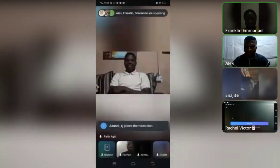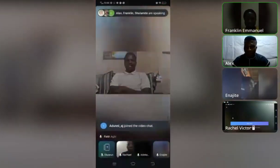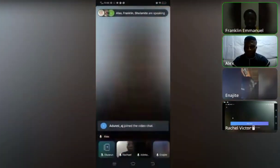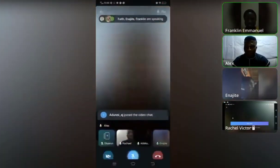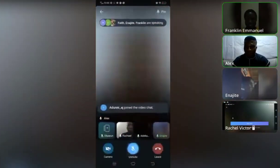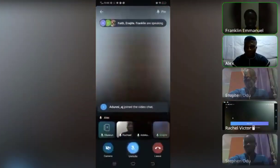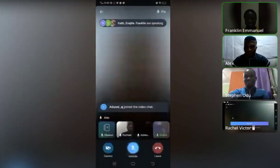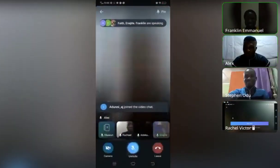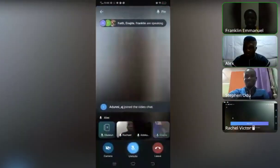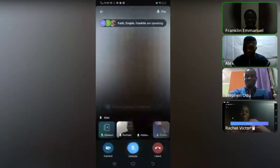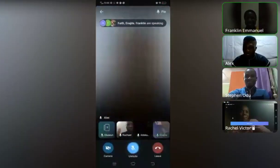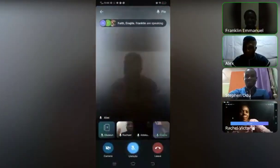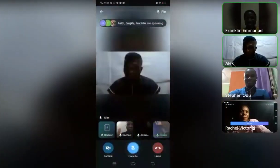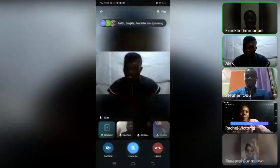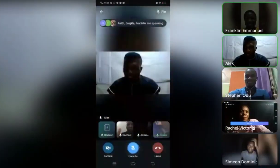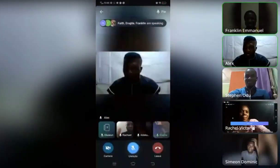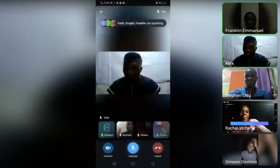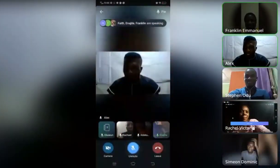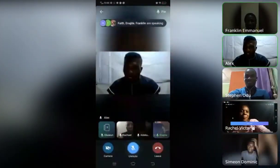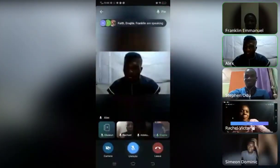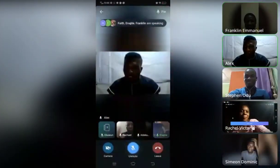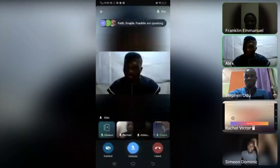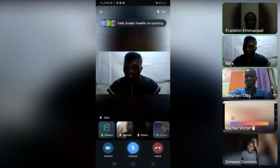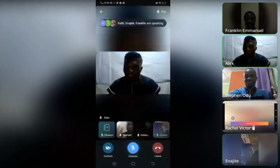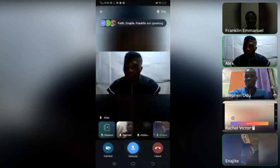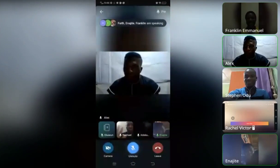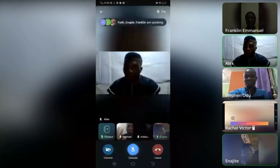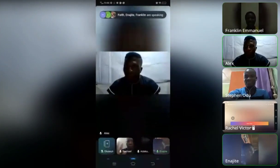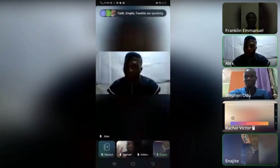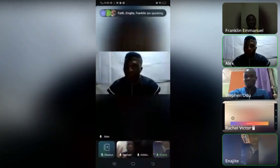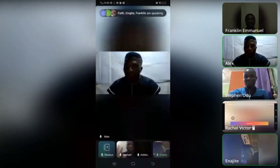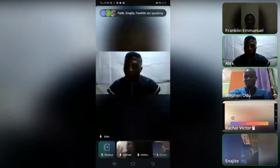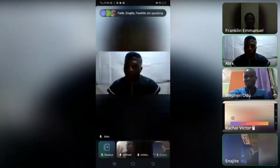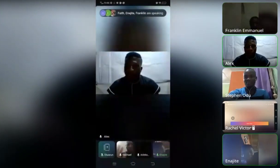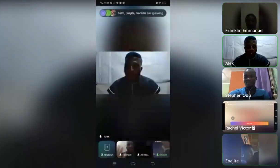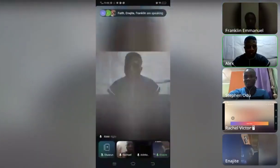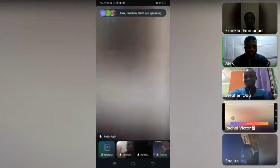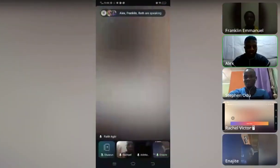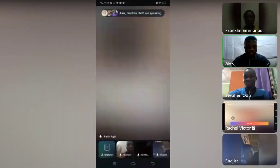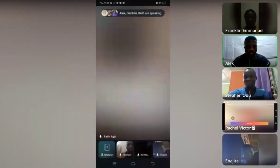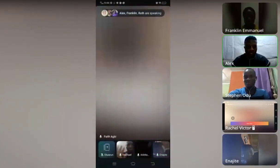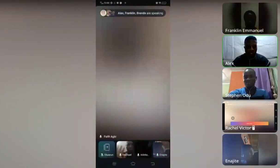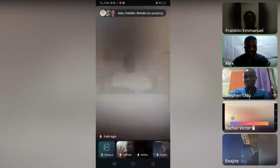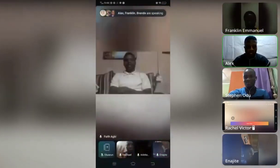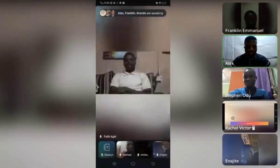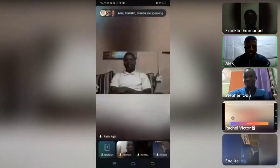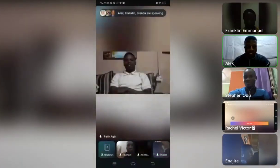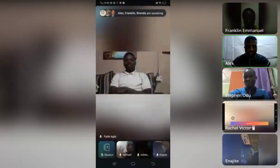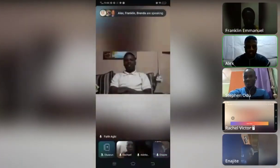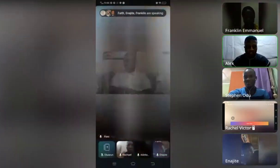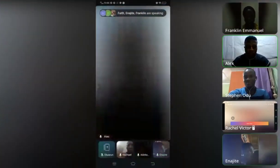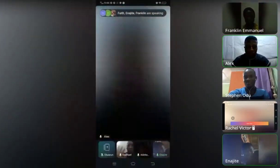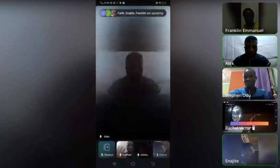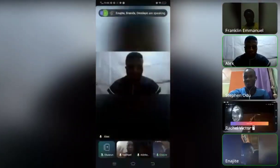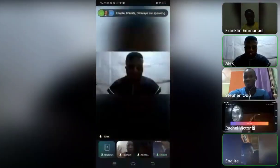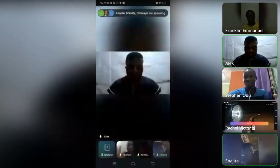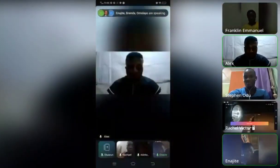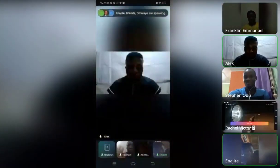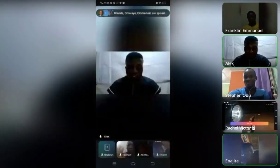Favor. India. Thank you, Oluseun. Thank you, Rachel. Thank you, Ave.